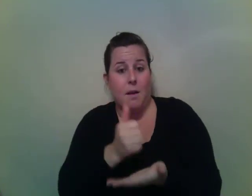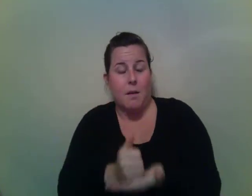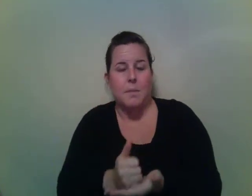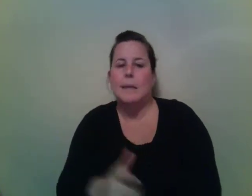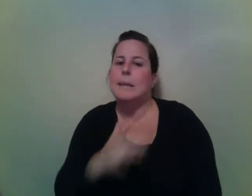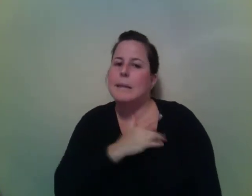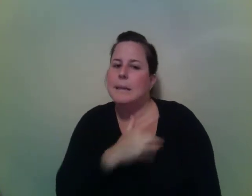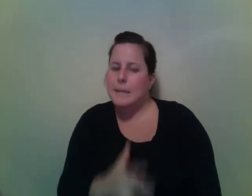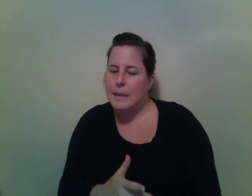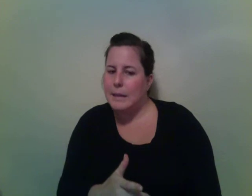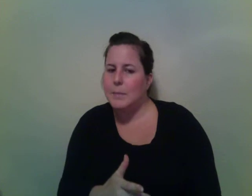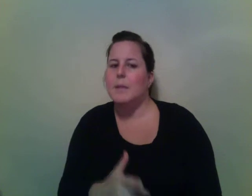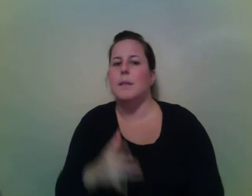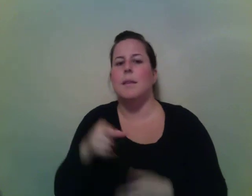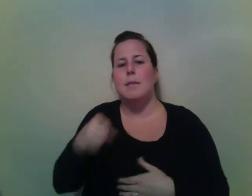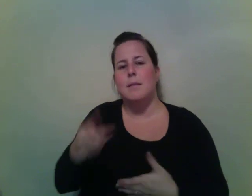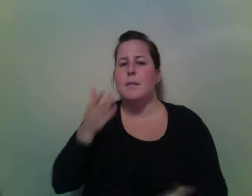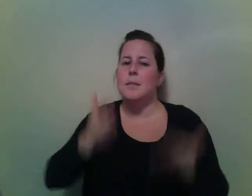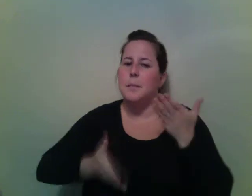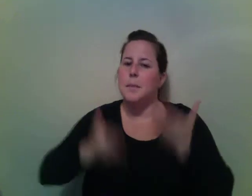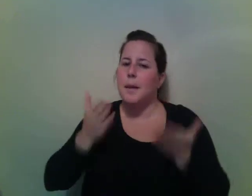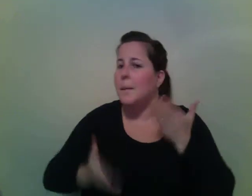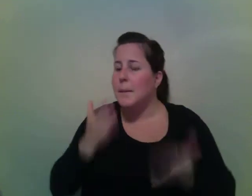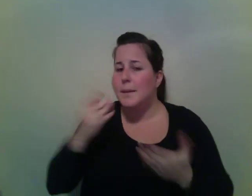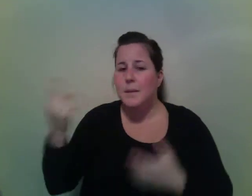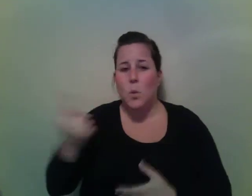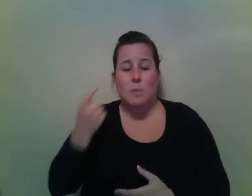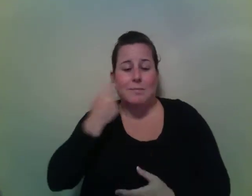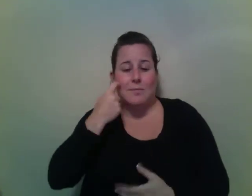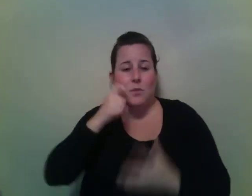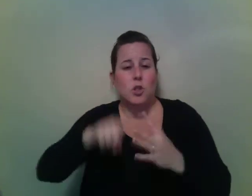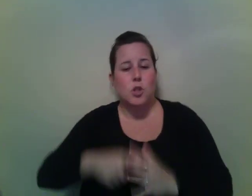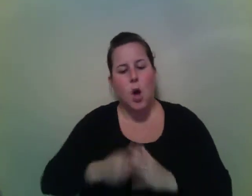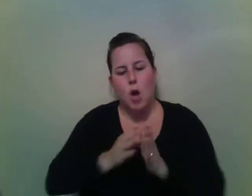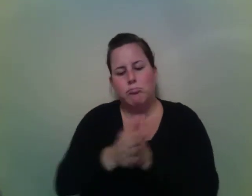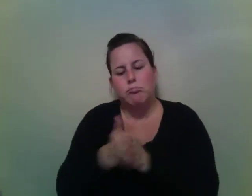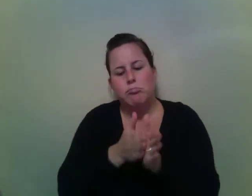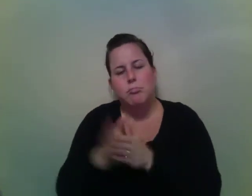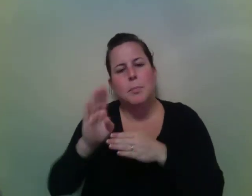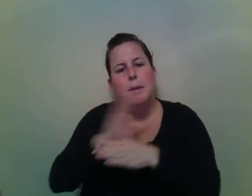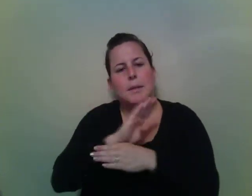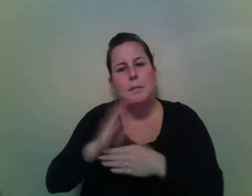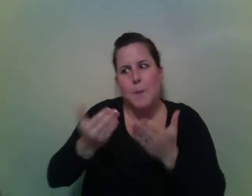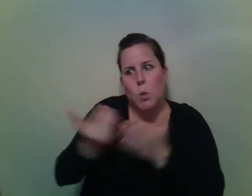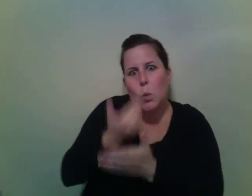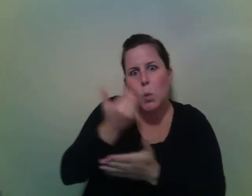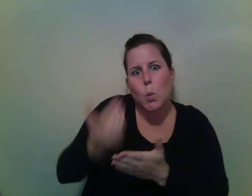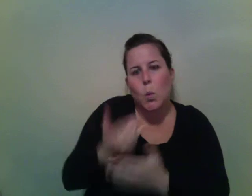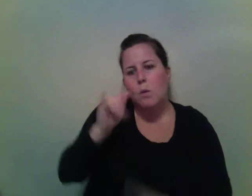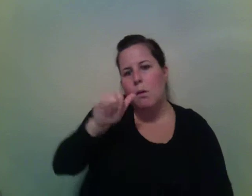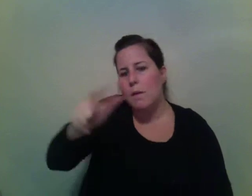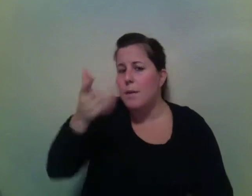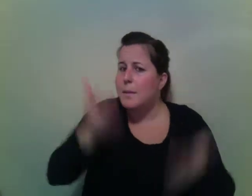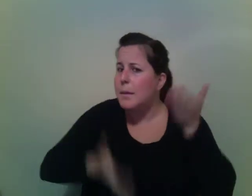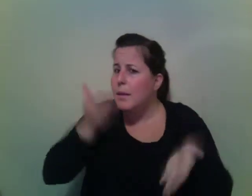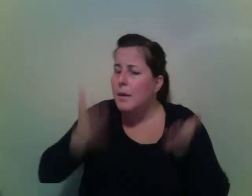this might be somebody that has just started pursuing the business. Maybe they're a little bit newer in Young Living. But I know